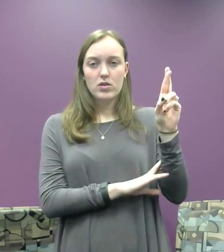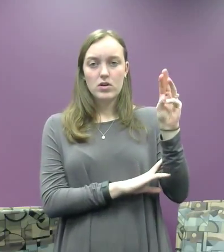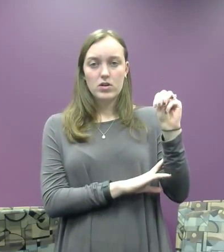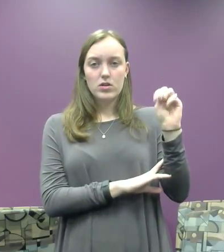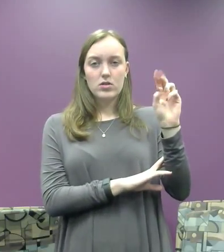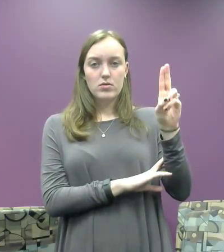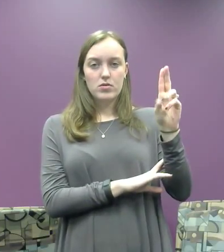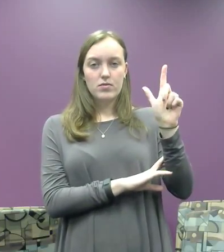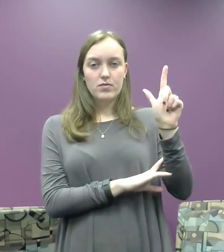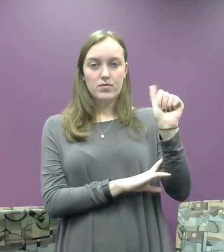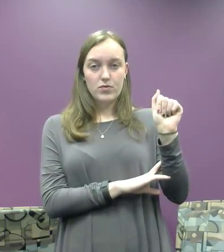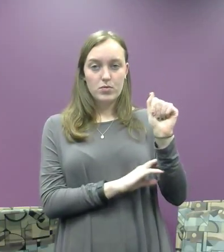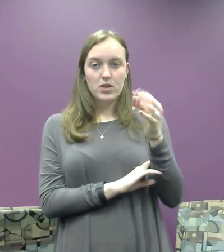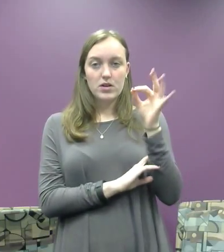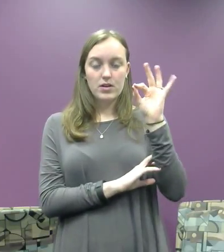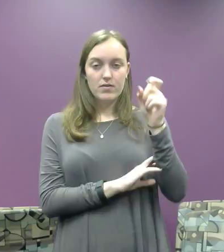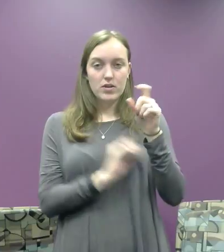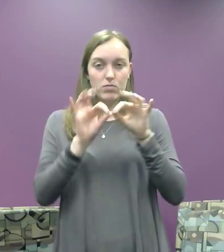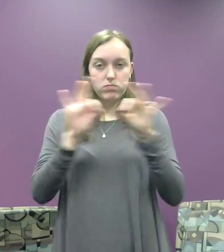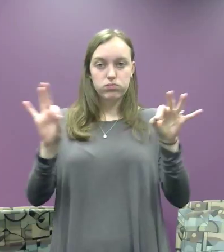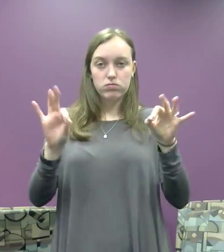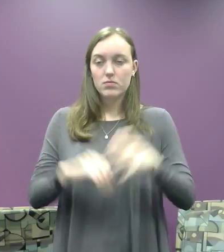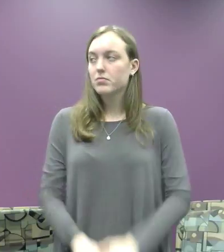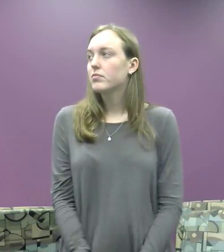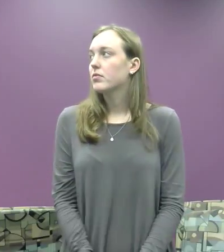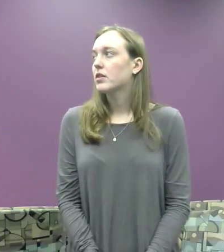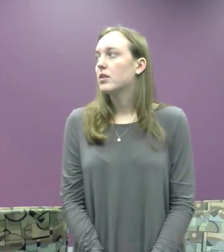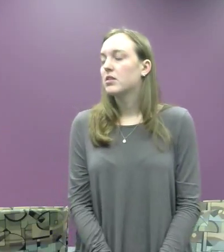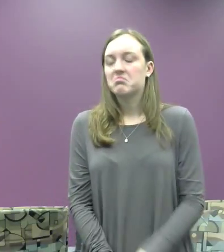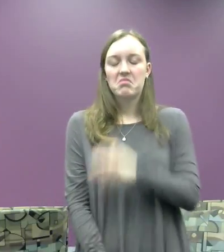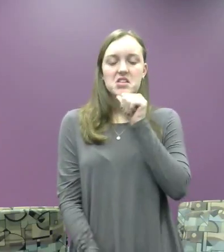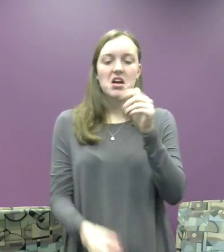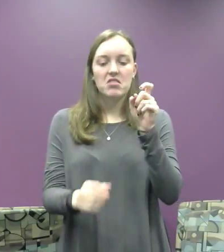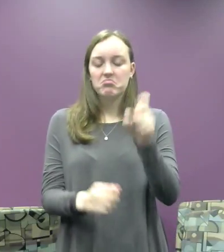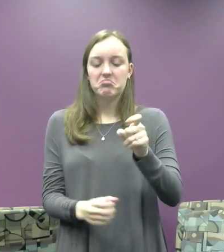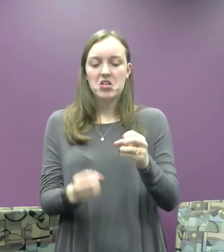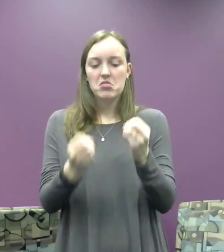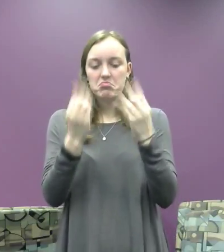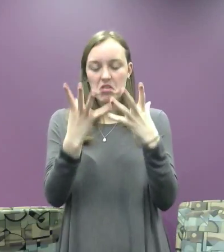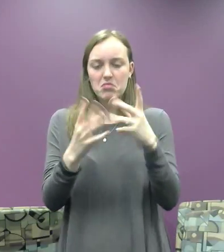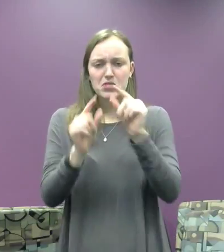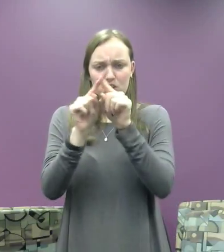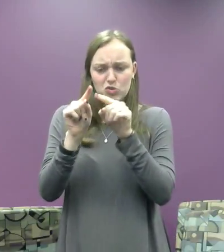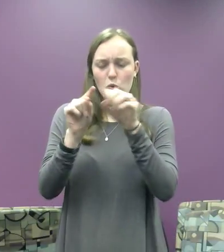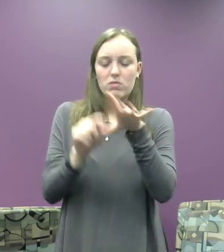one. We will be able to have a formula that tells us how many squares or segments there should